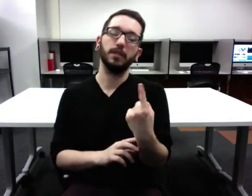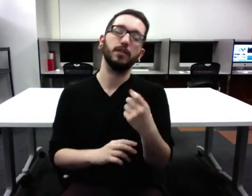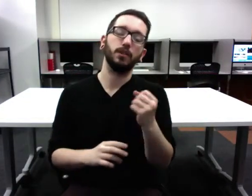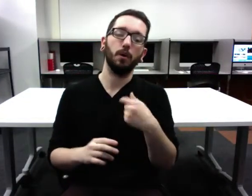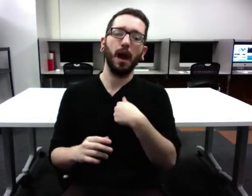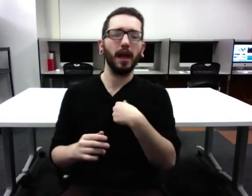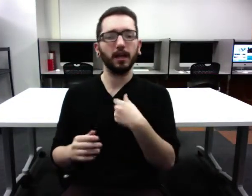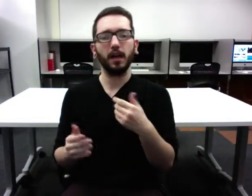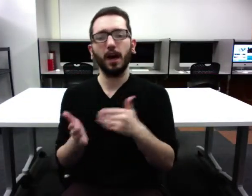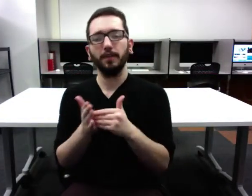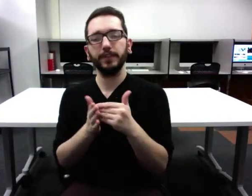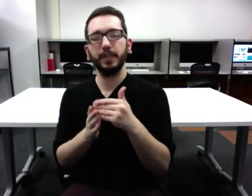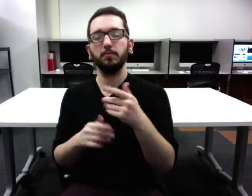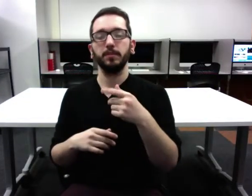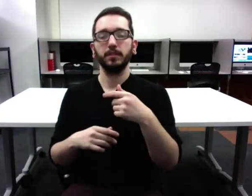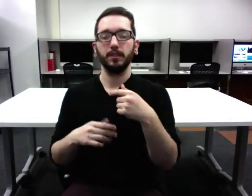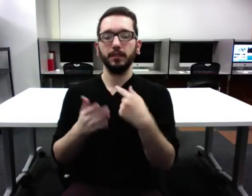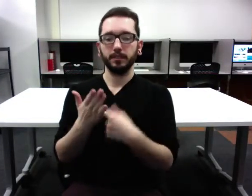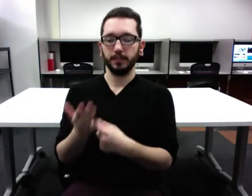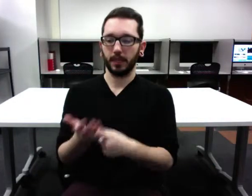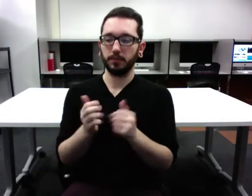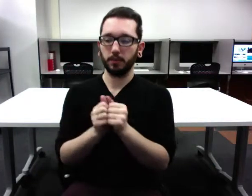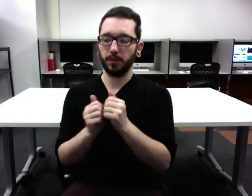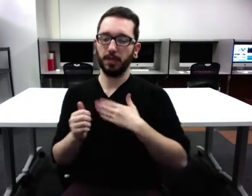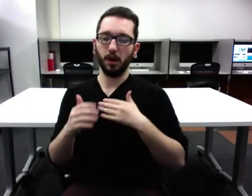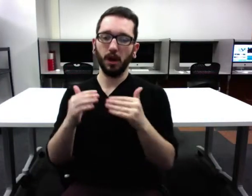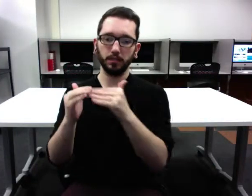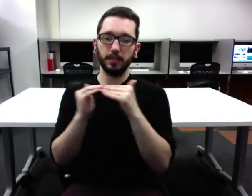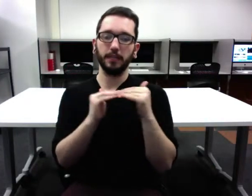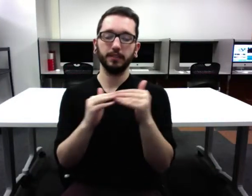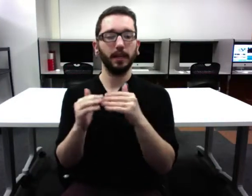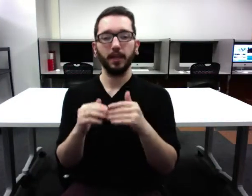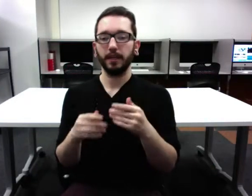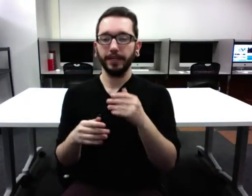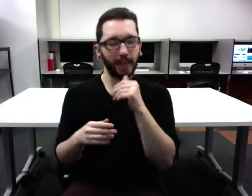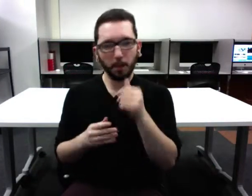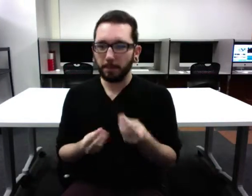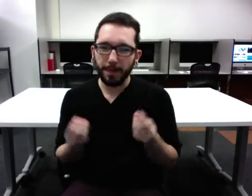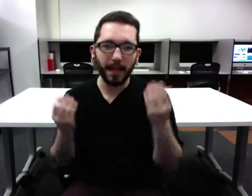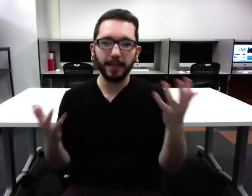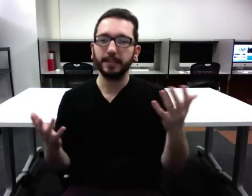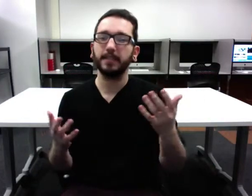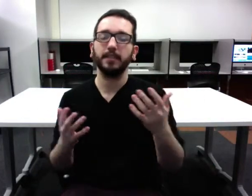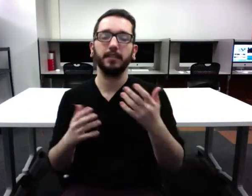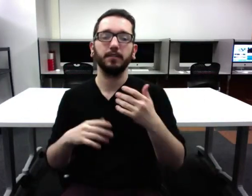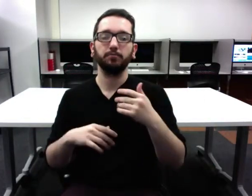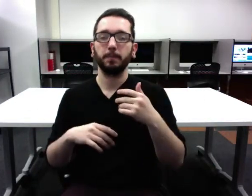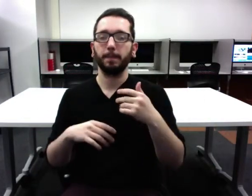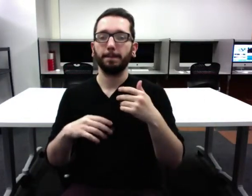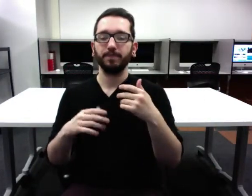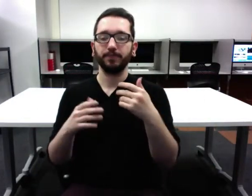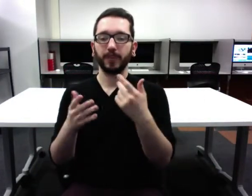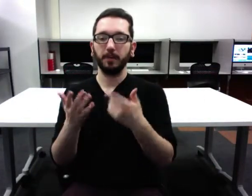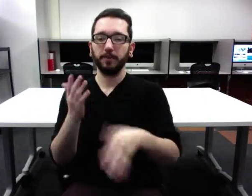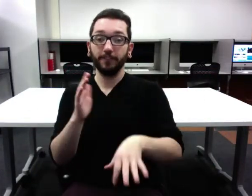that very few scientific discoveries came from having a specific hypothesis and doing a study and then